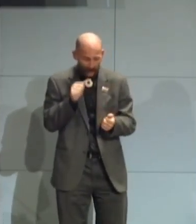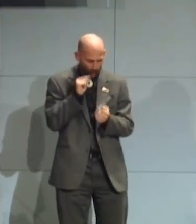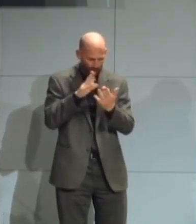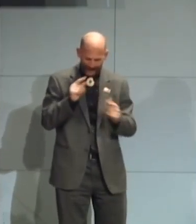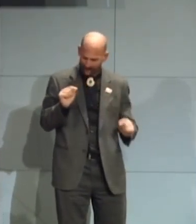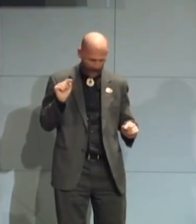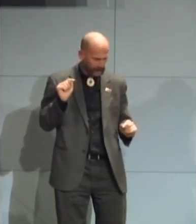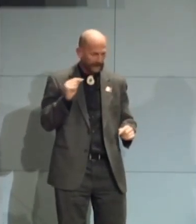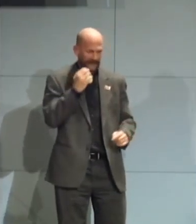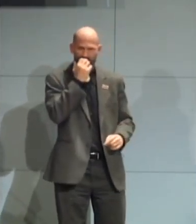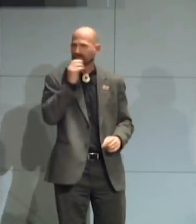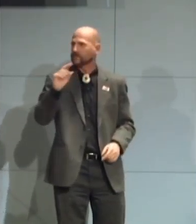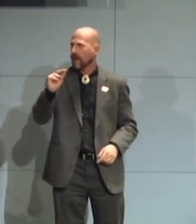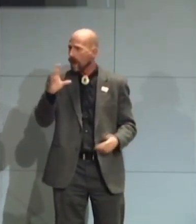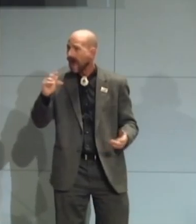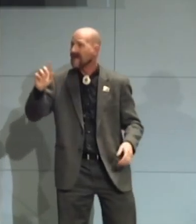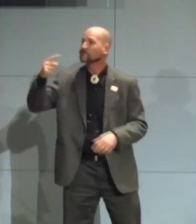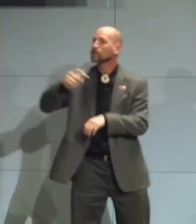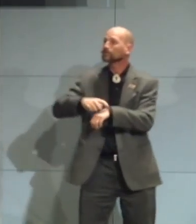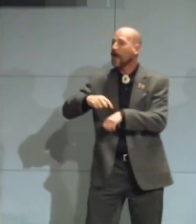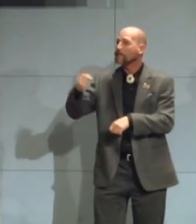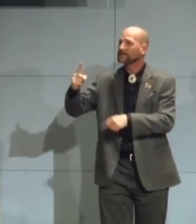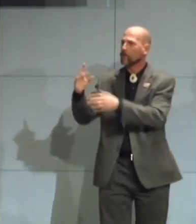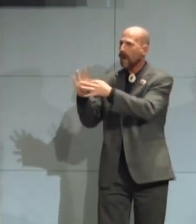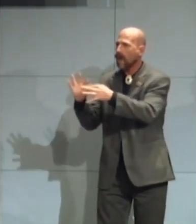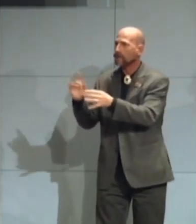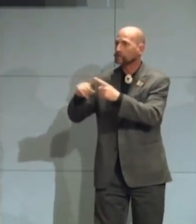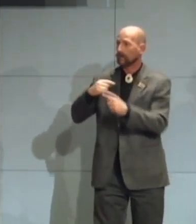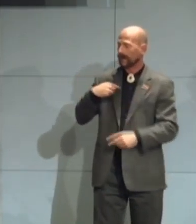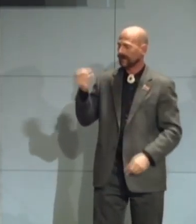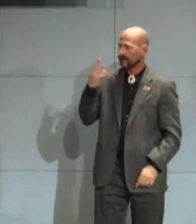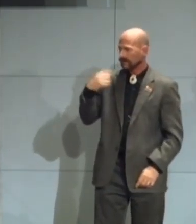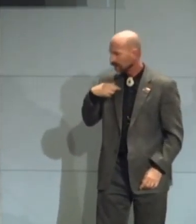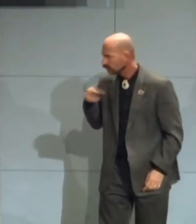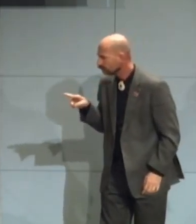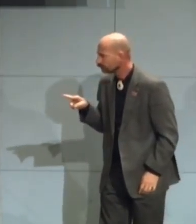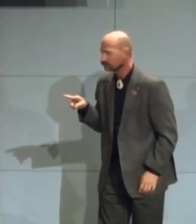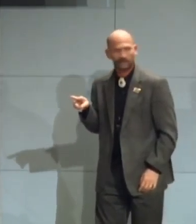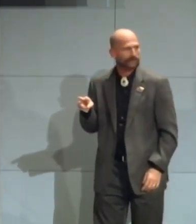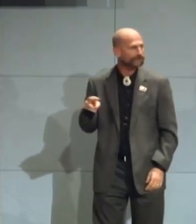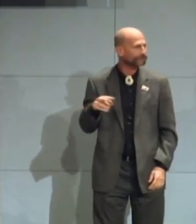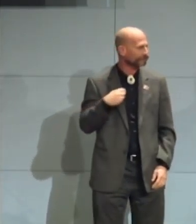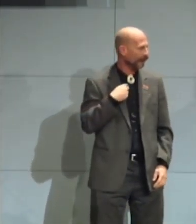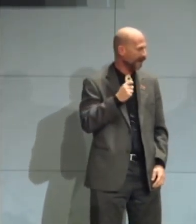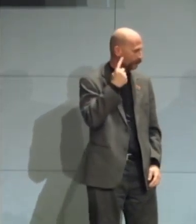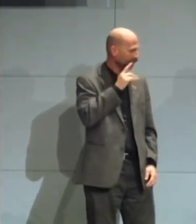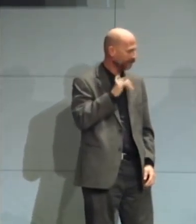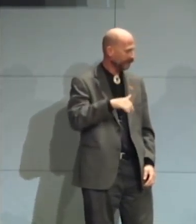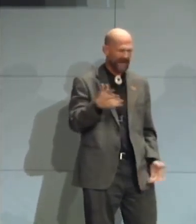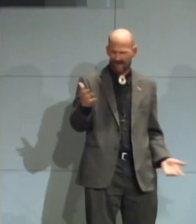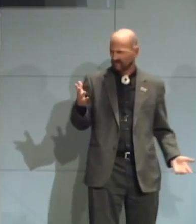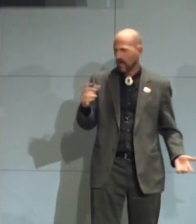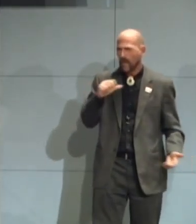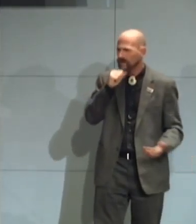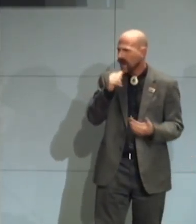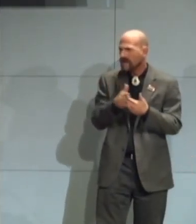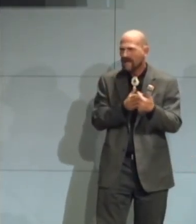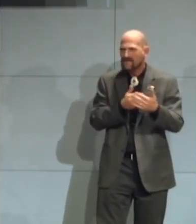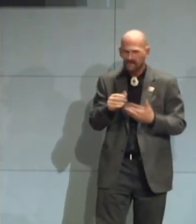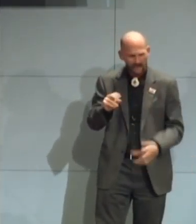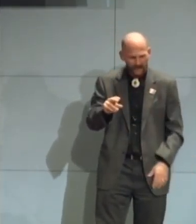it is male privilege, whether it is economic privilege, straight privilege, or hearing